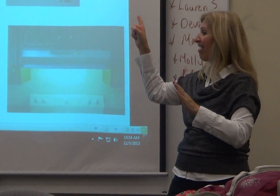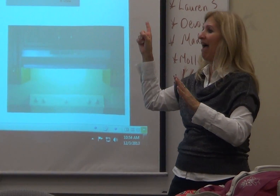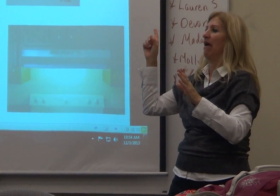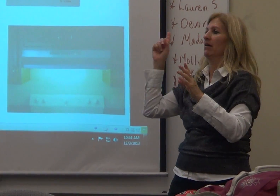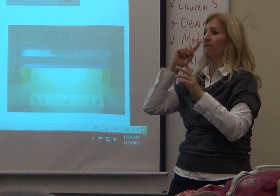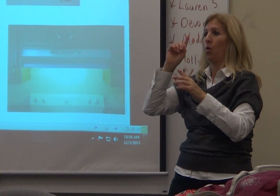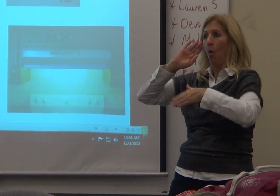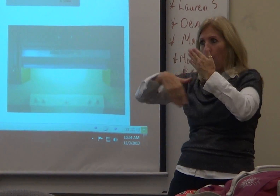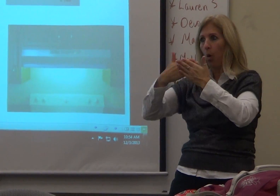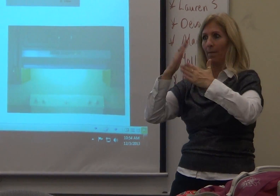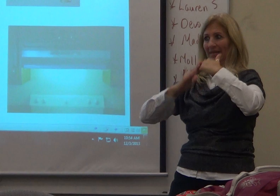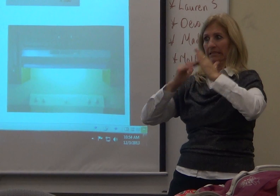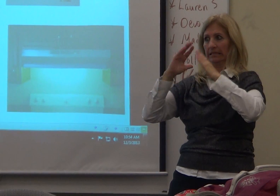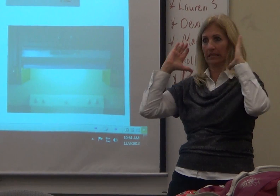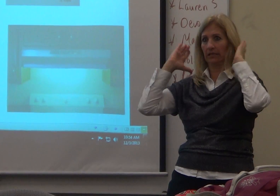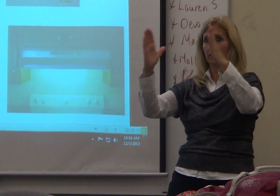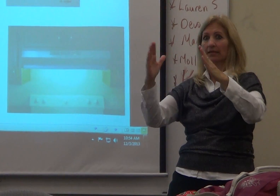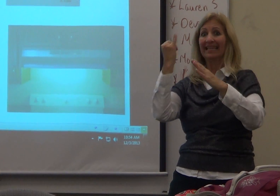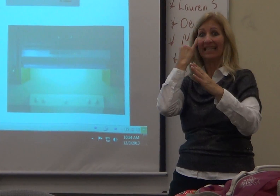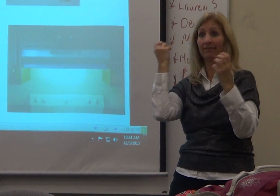The fire and smoke alarm is in all of the units as well,